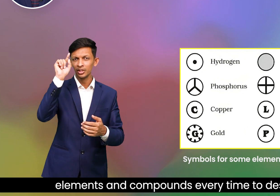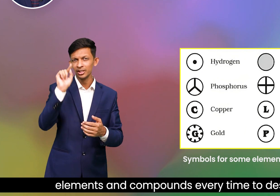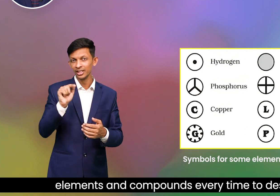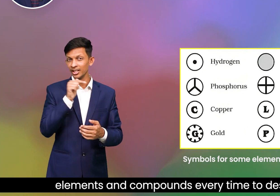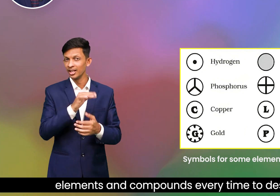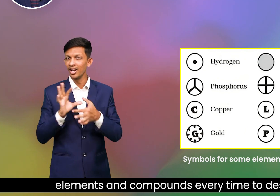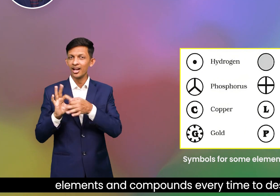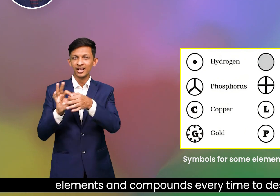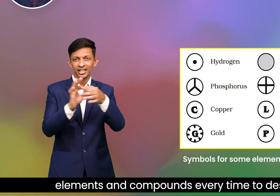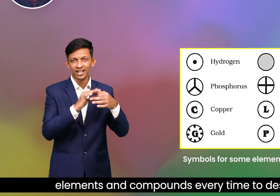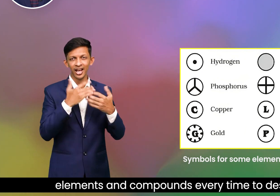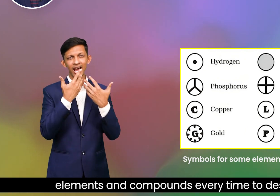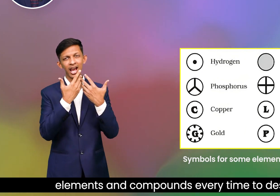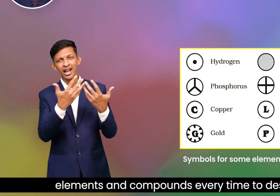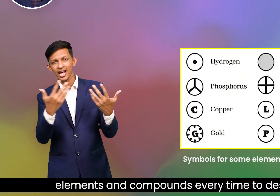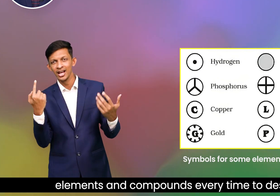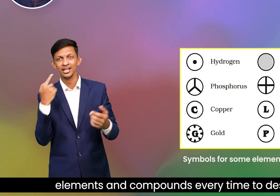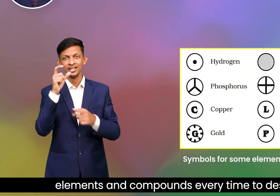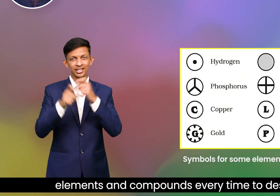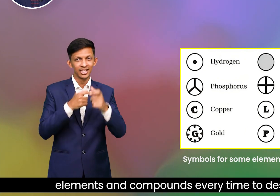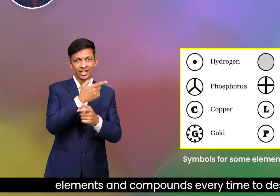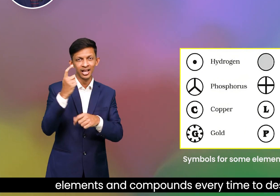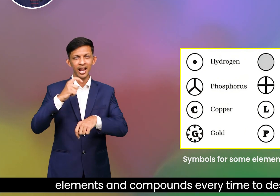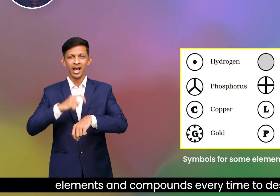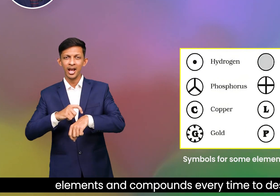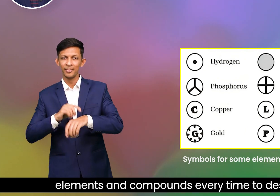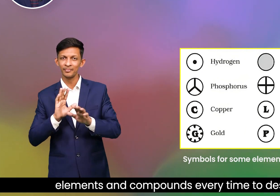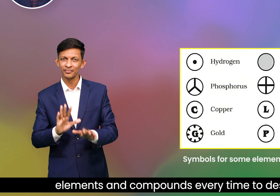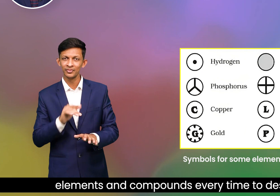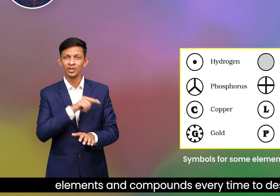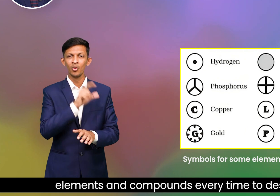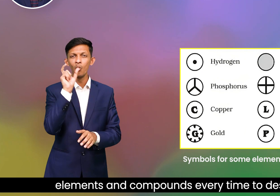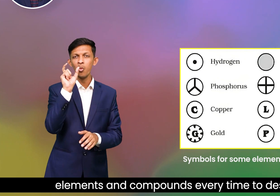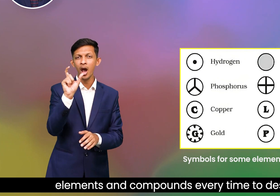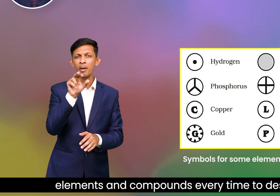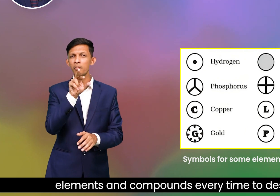time to describe a reaction.